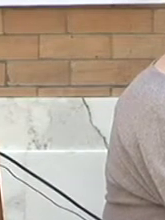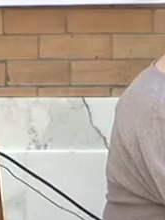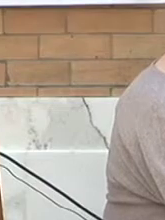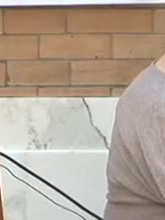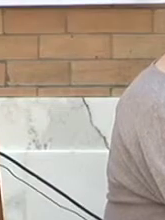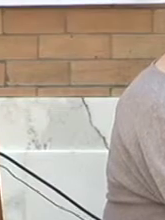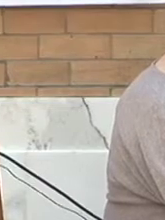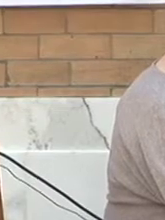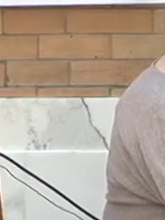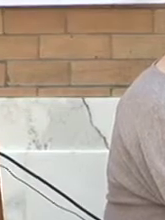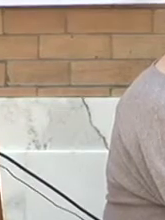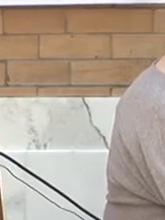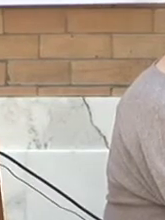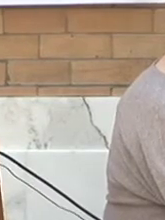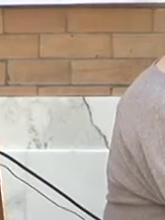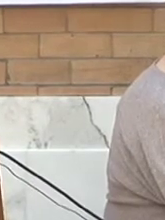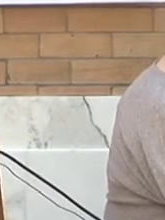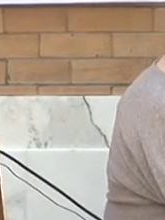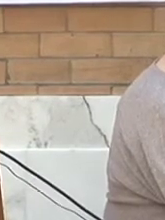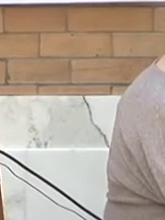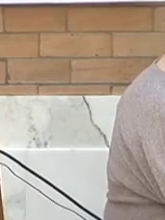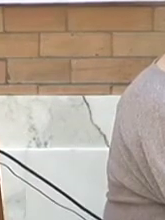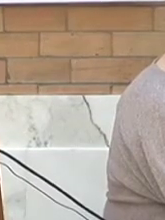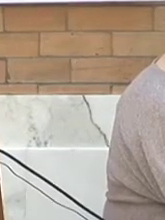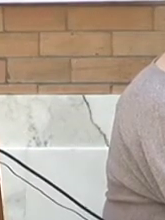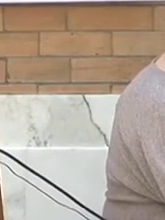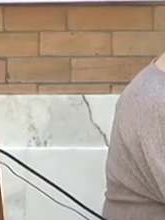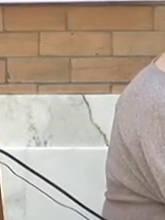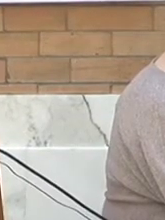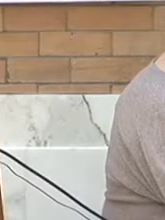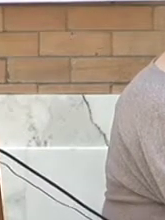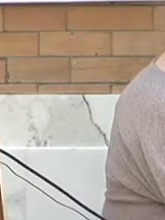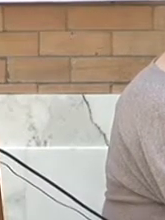wonderful. She has this and two other